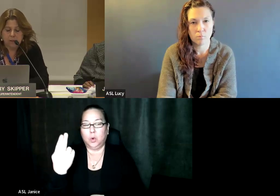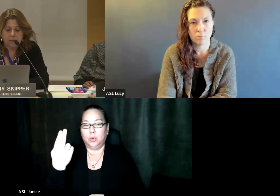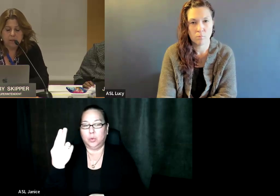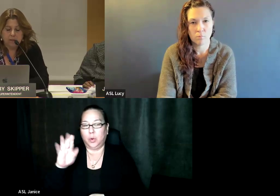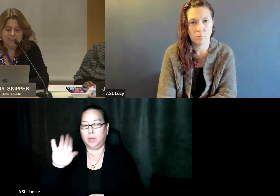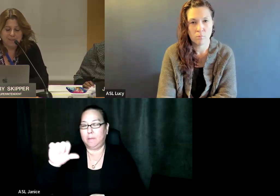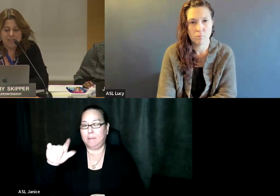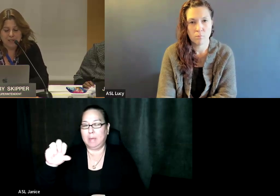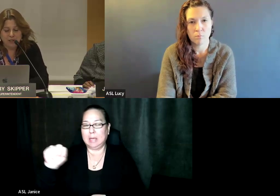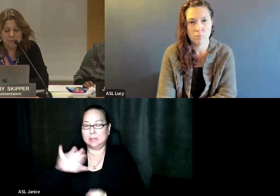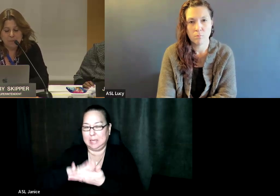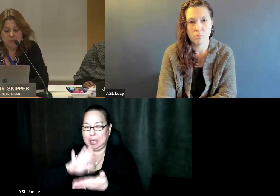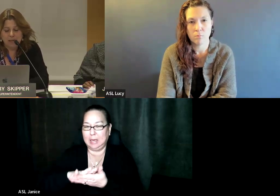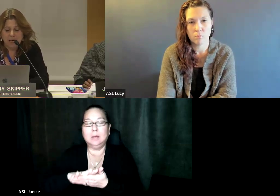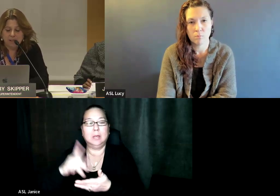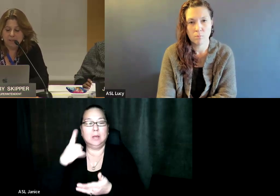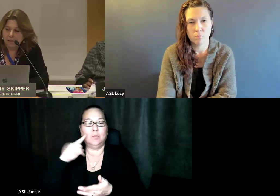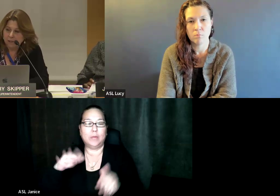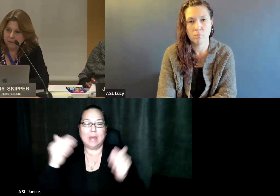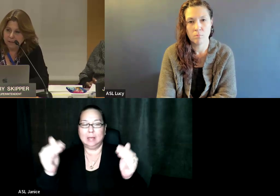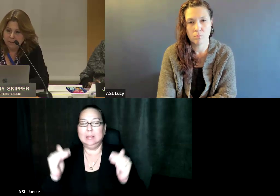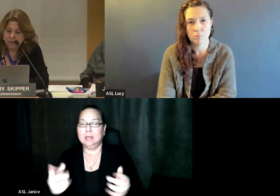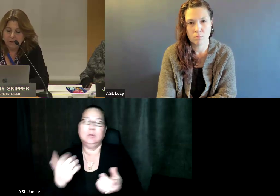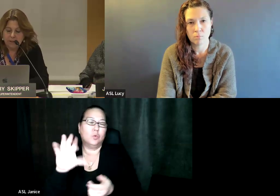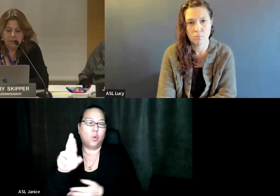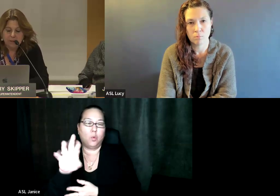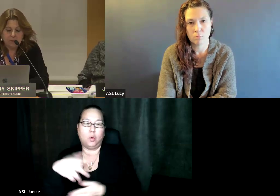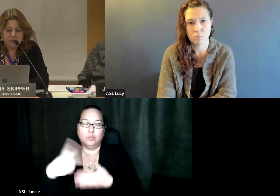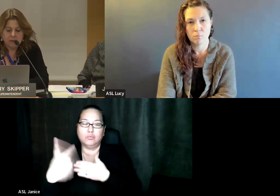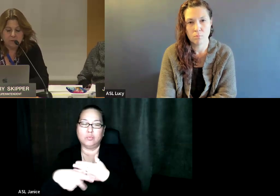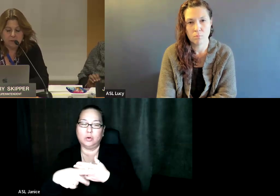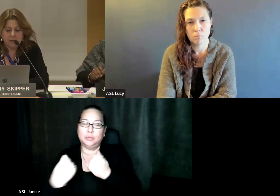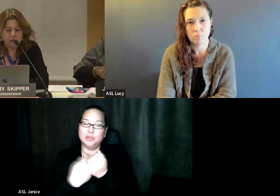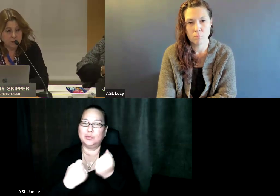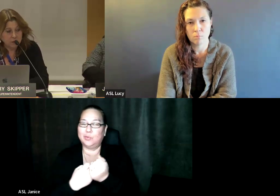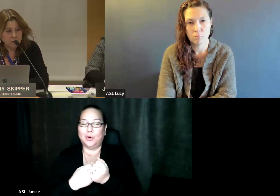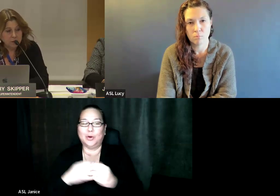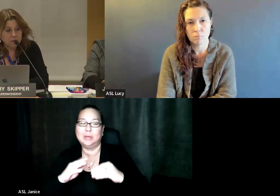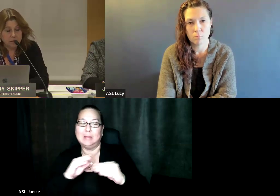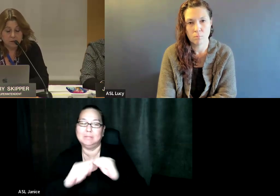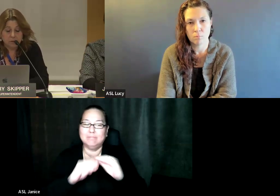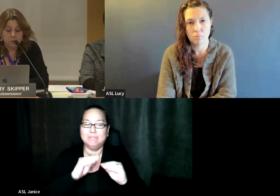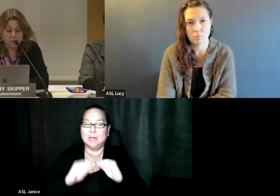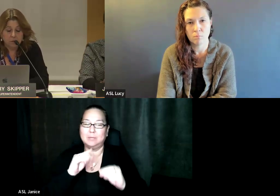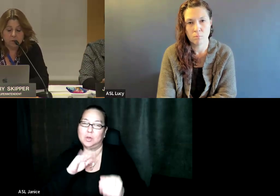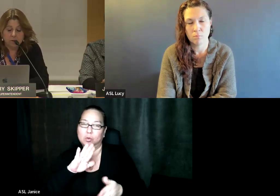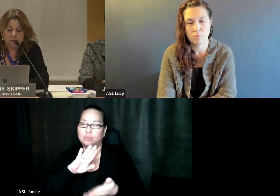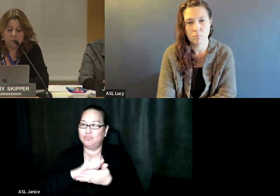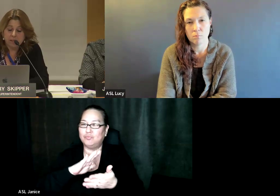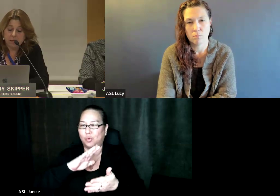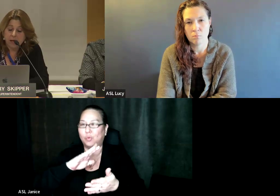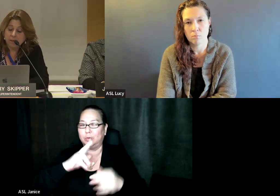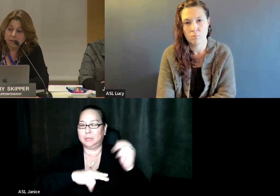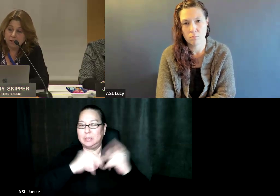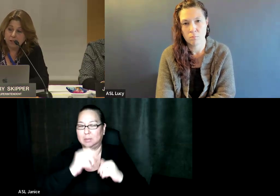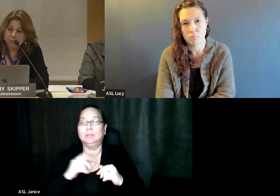facilities. The invitation from MSBA into the eligibility period means that over the next year, the district will work with Ruth